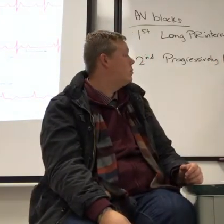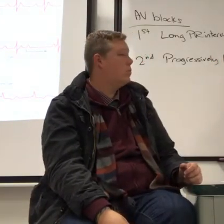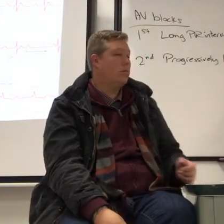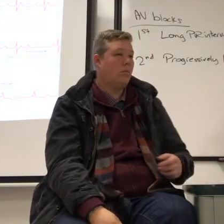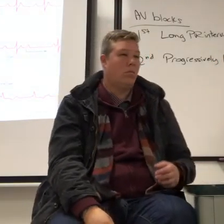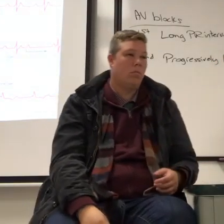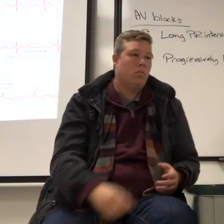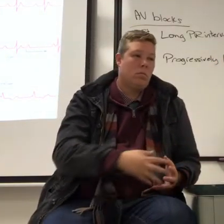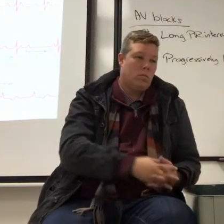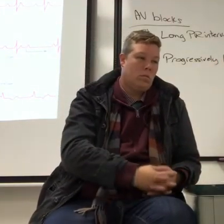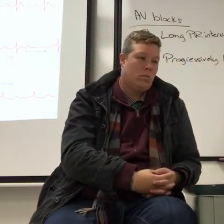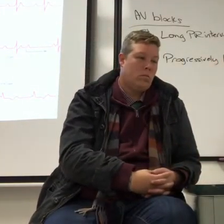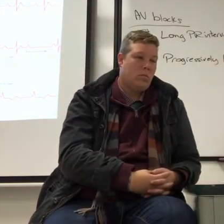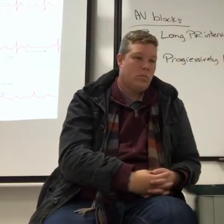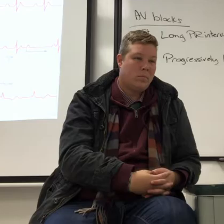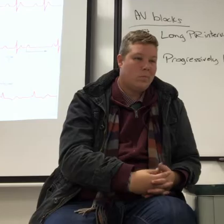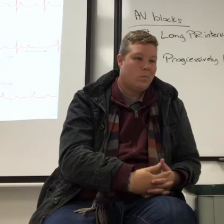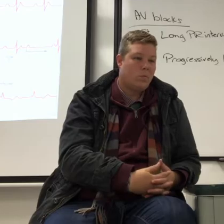PR intervals,